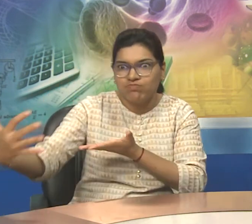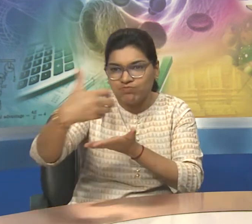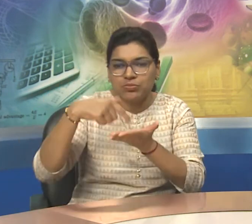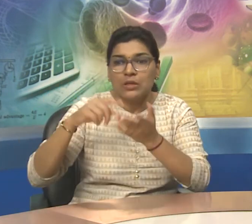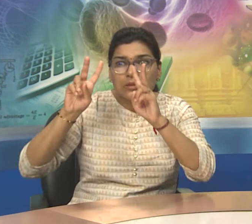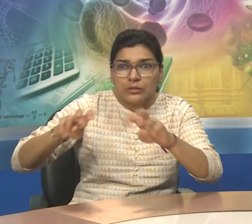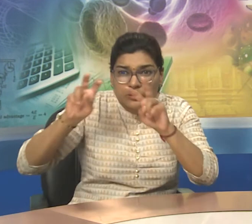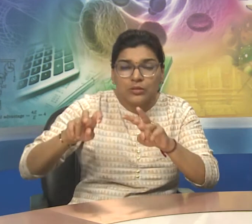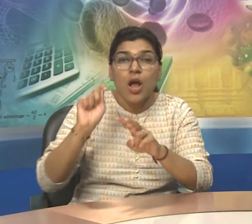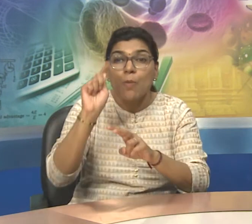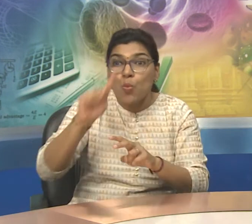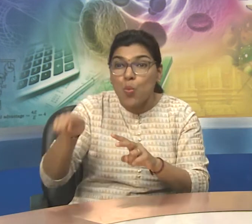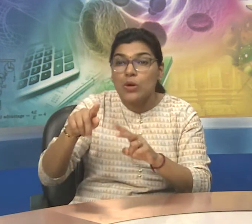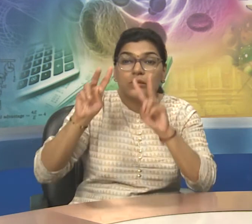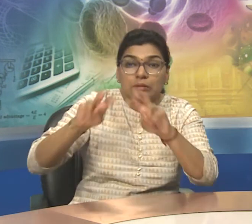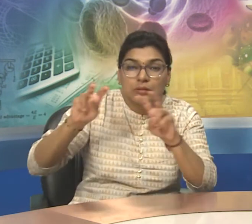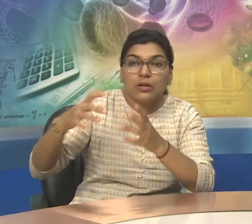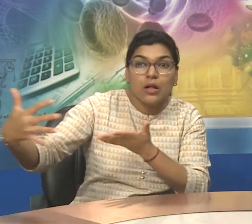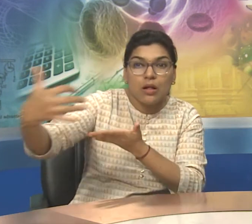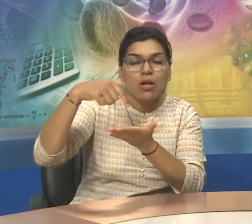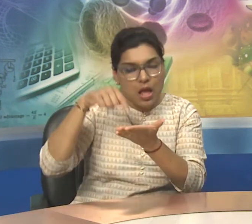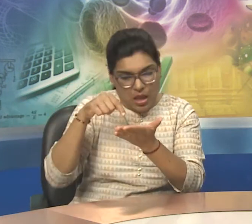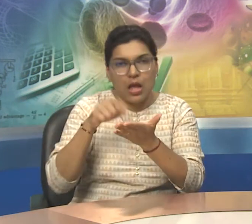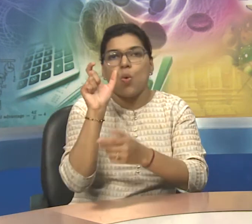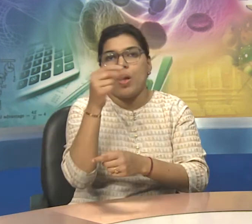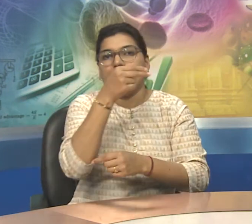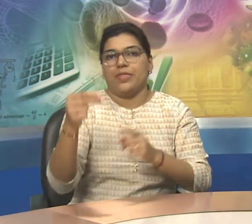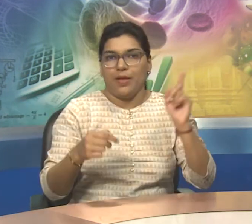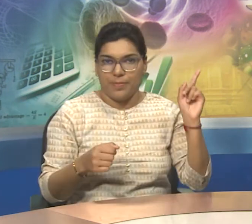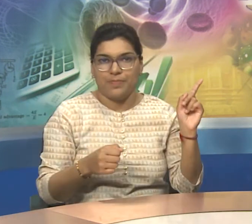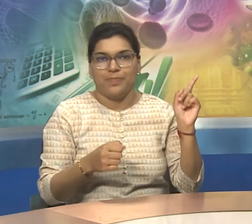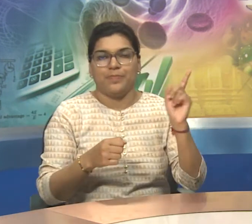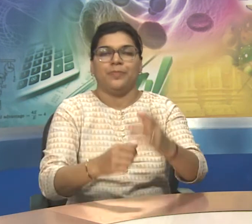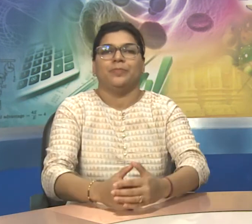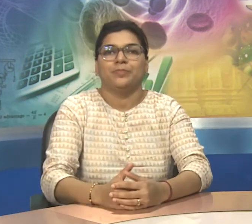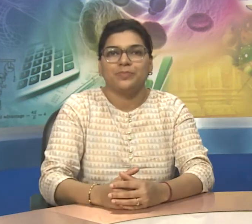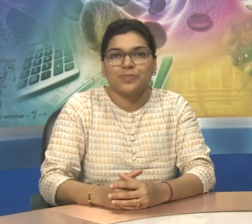us from anything wrong. That is called vigilance.